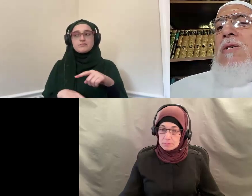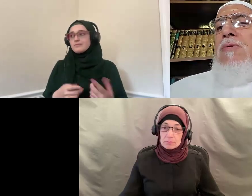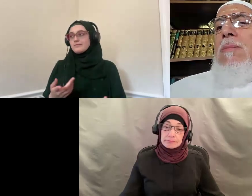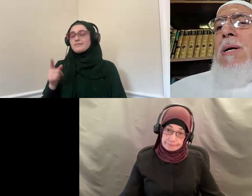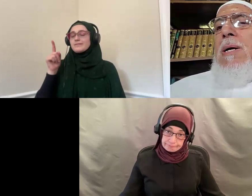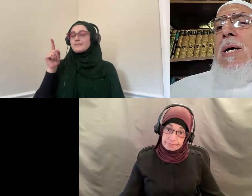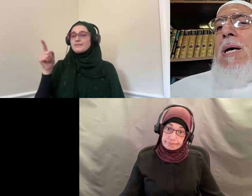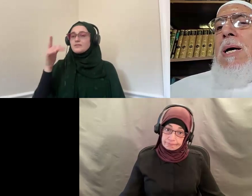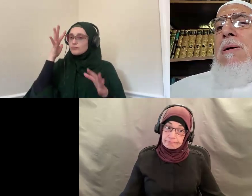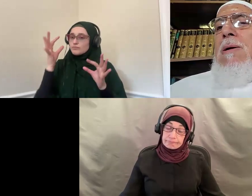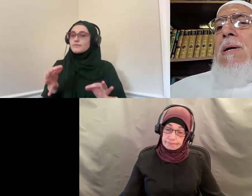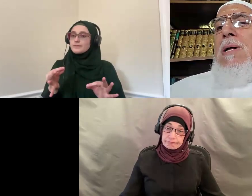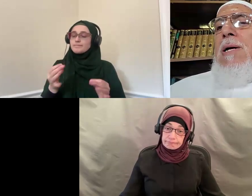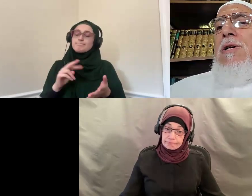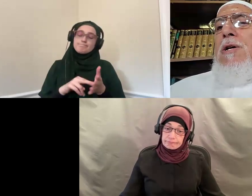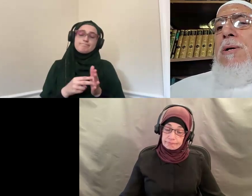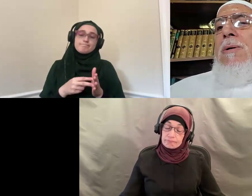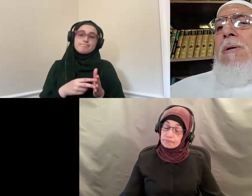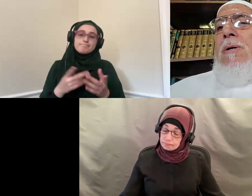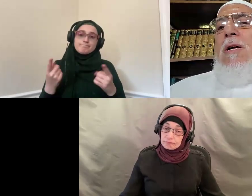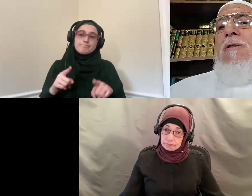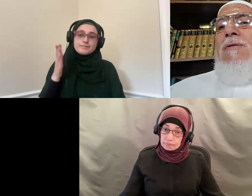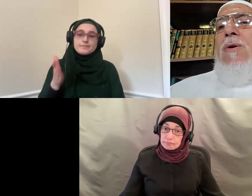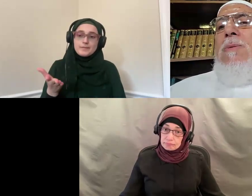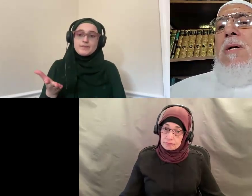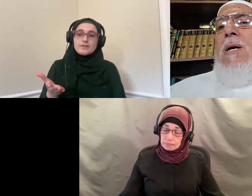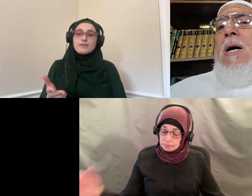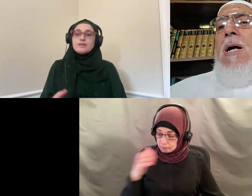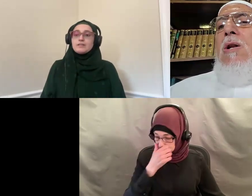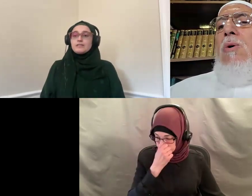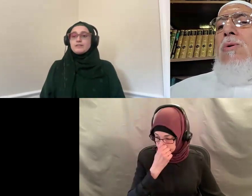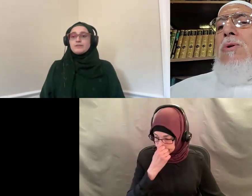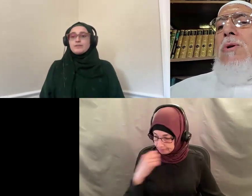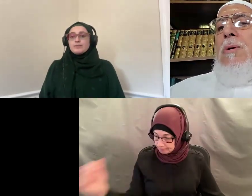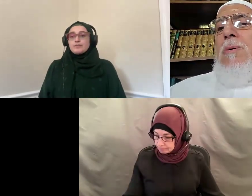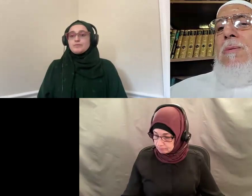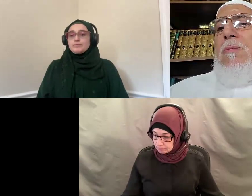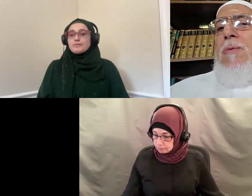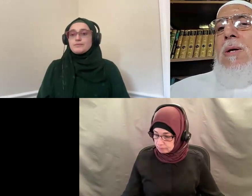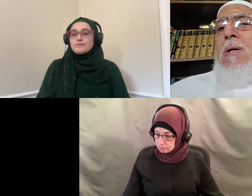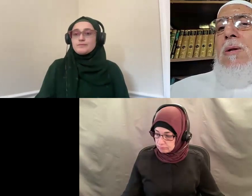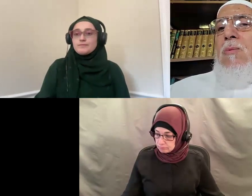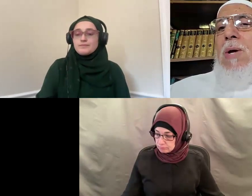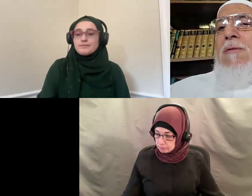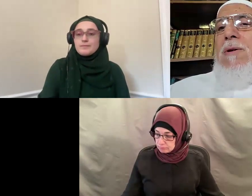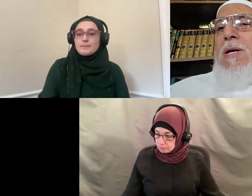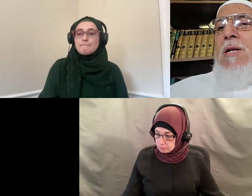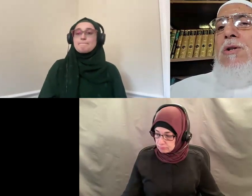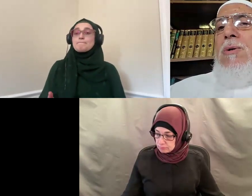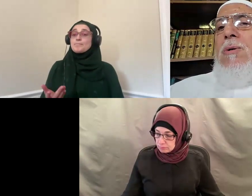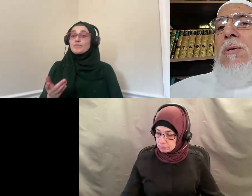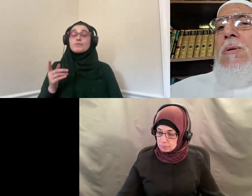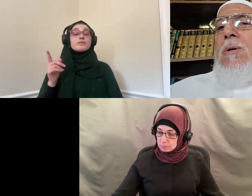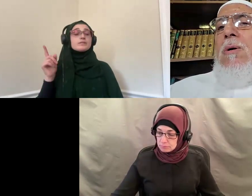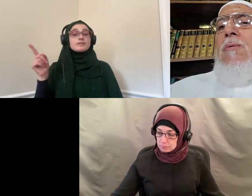From transforming and recreating you in forms unknown to you. We have